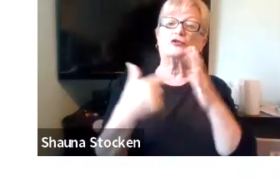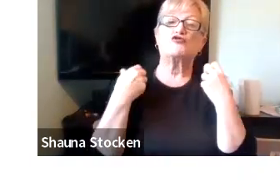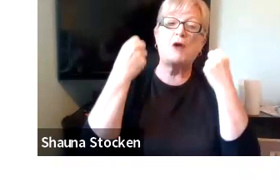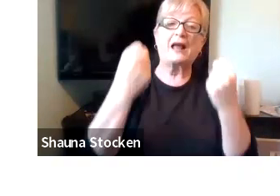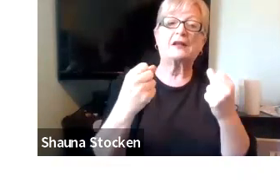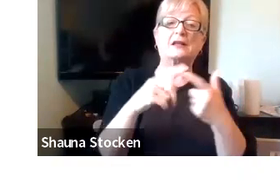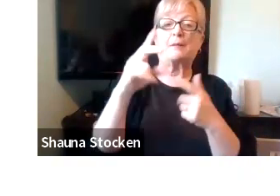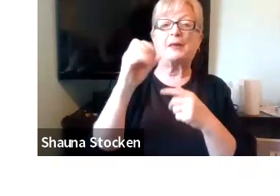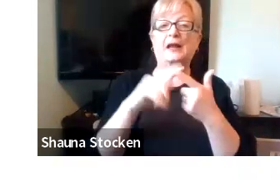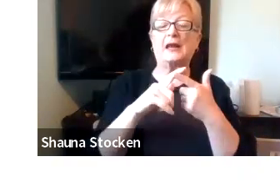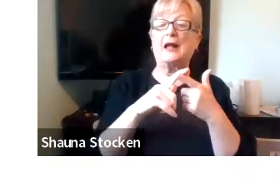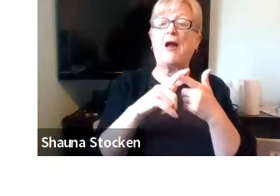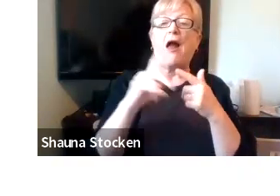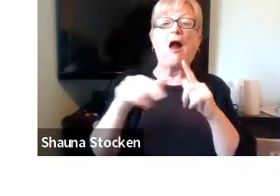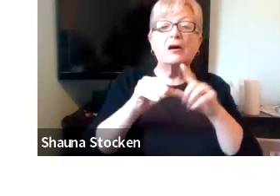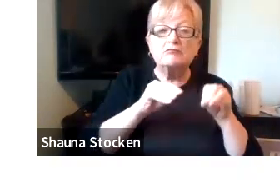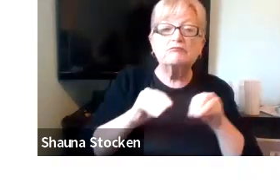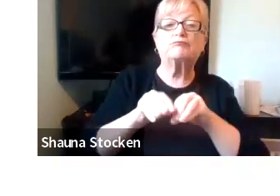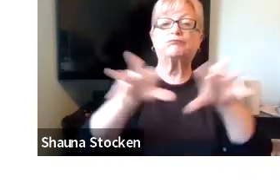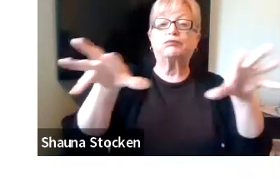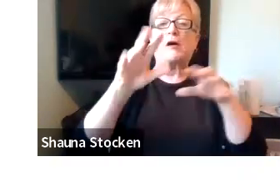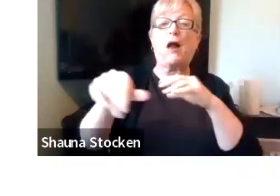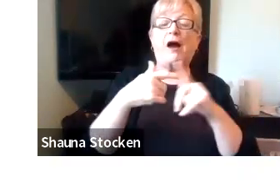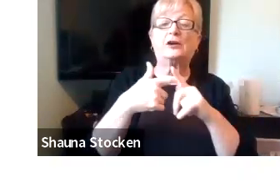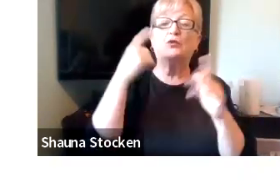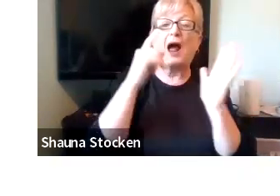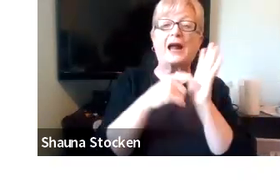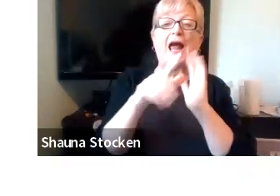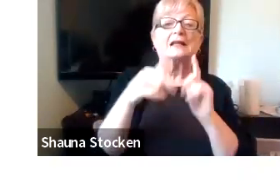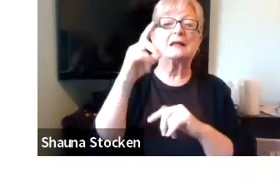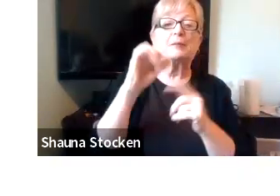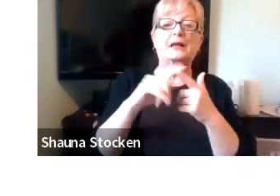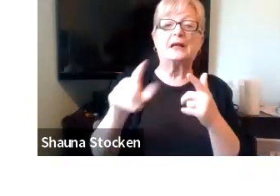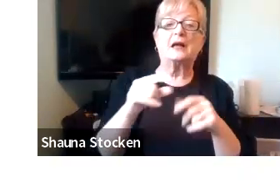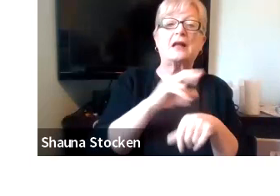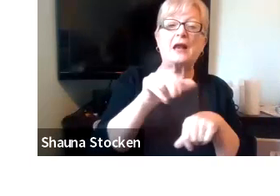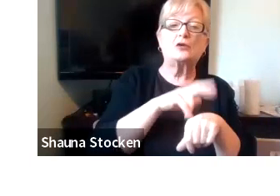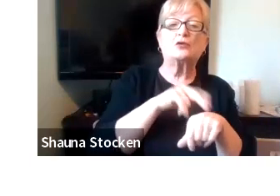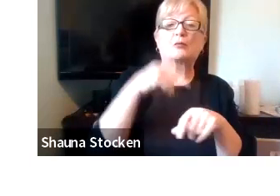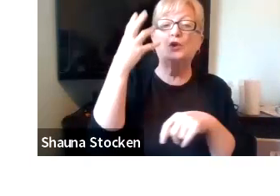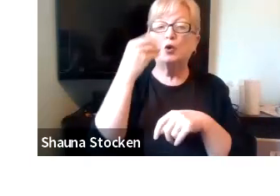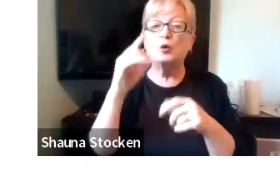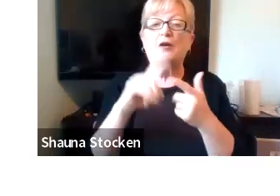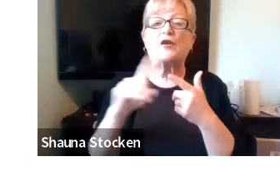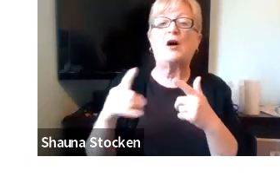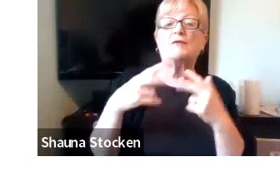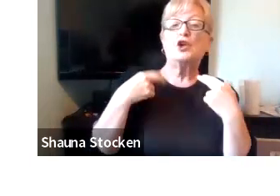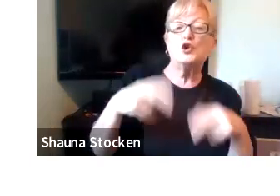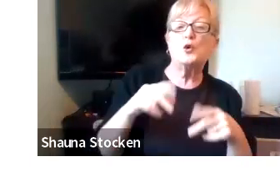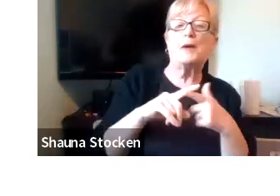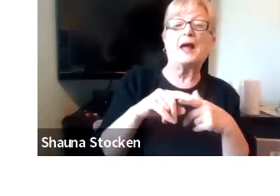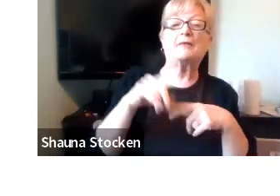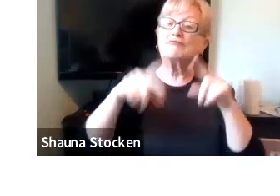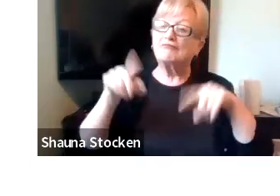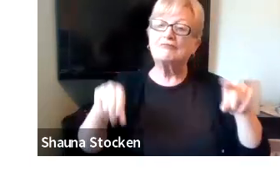of human diversity while collaborating to dismantle all forms of oppression. So what I like